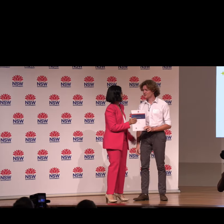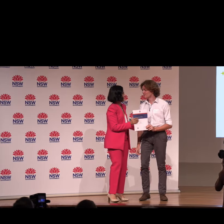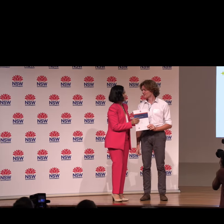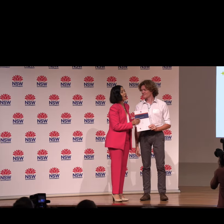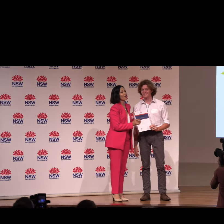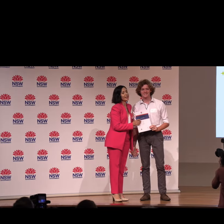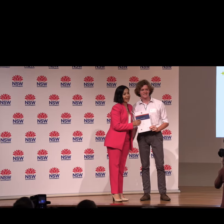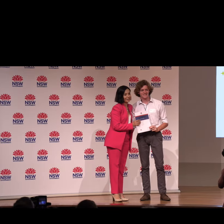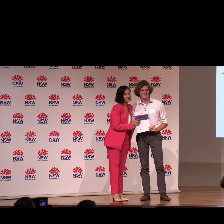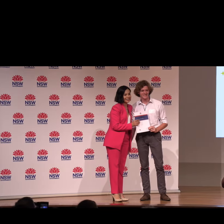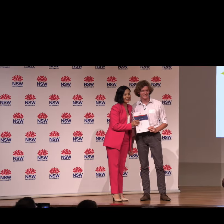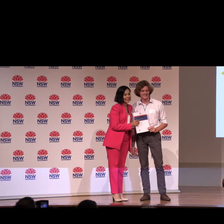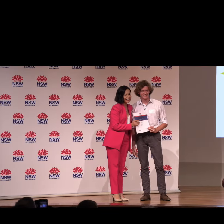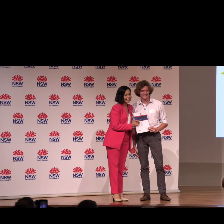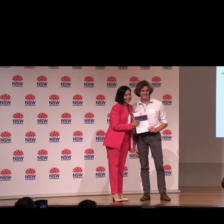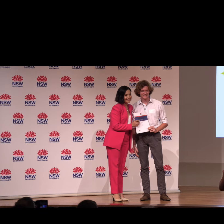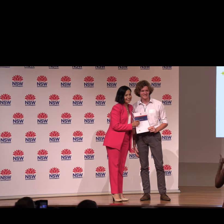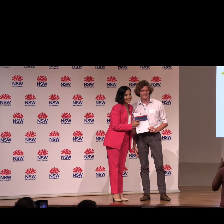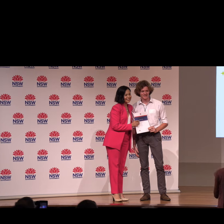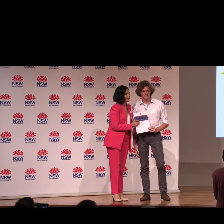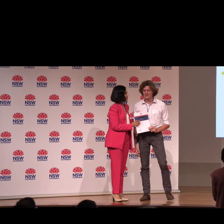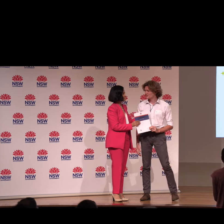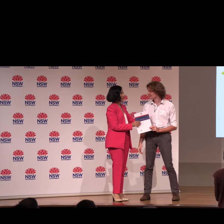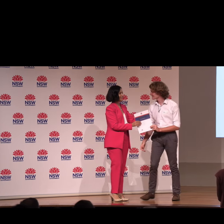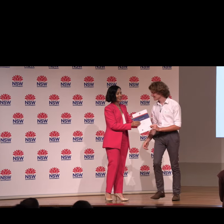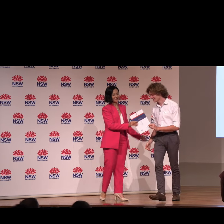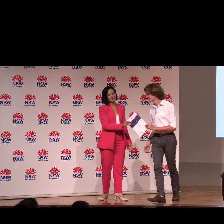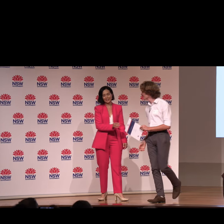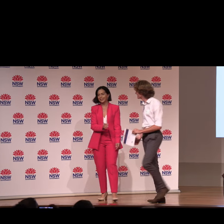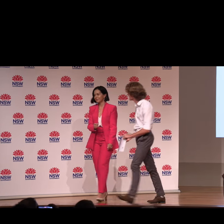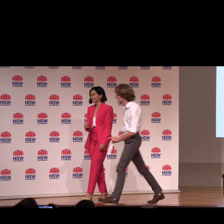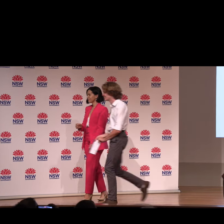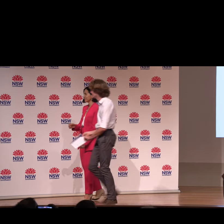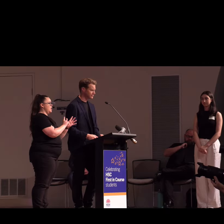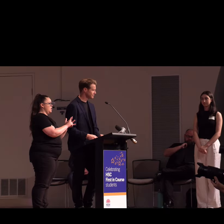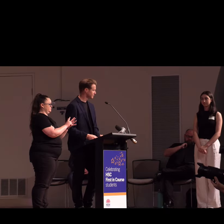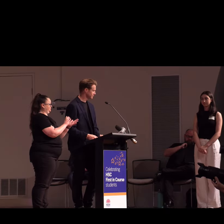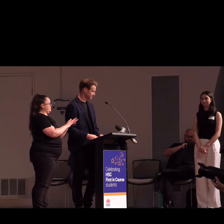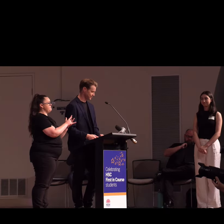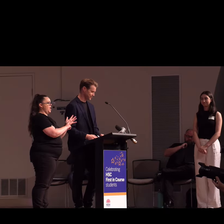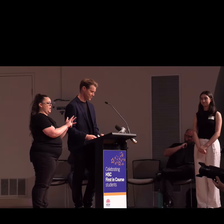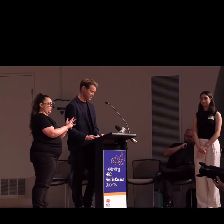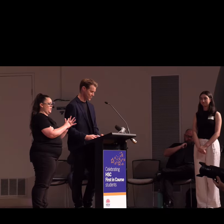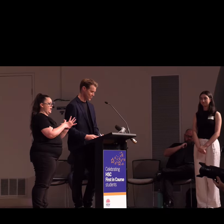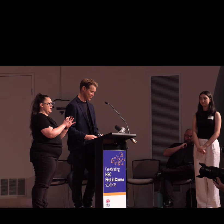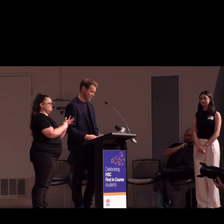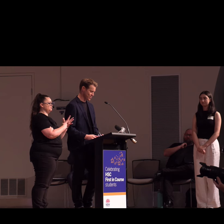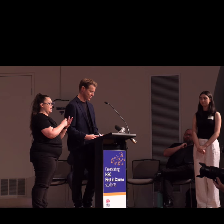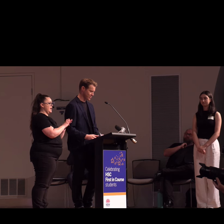In Music Two, Equal First, Milo Abrahams, Sydney Grammar School.